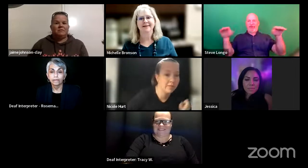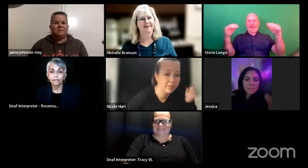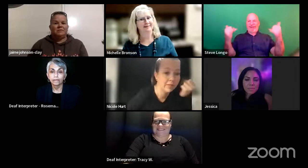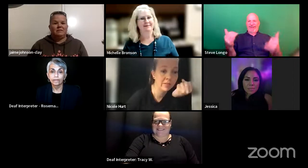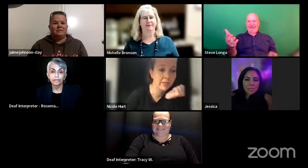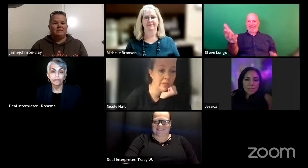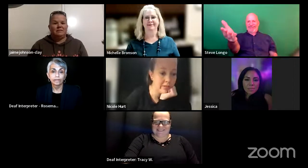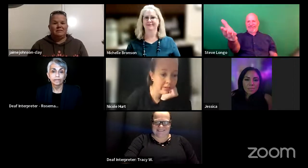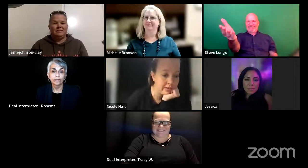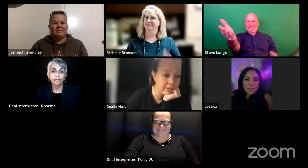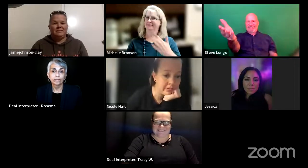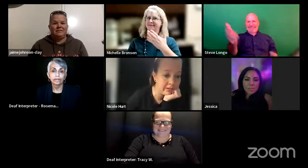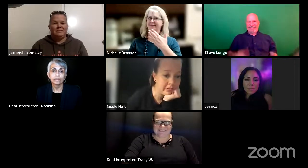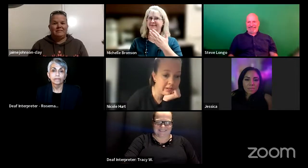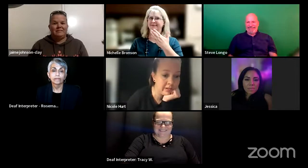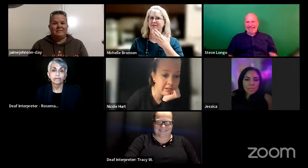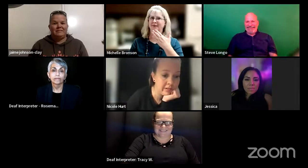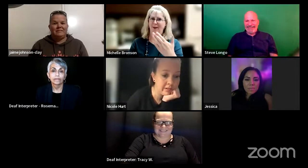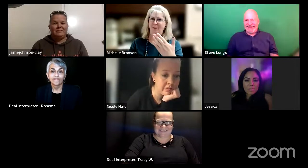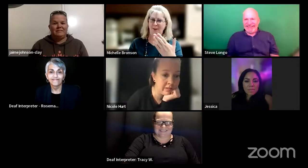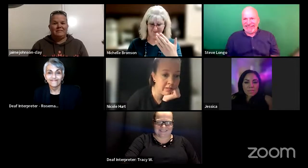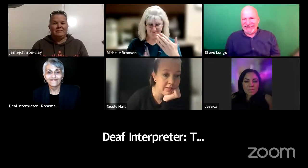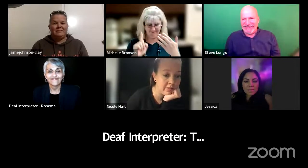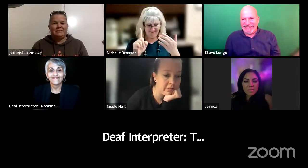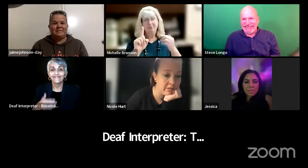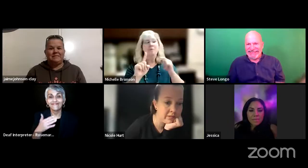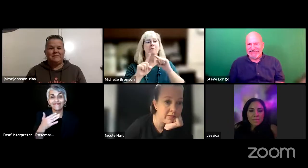Michelle. You may have the floor.